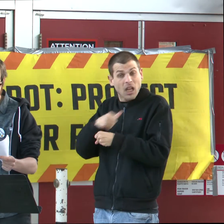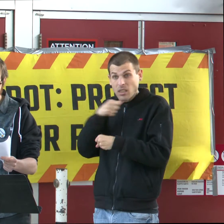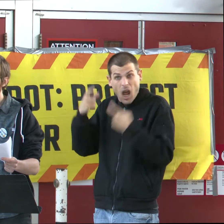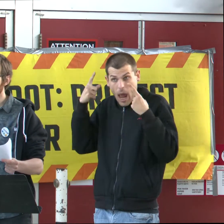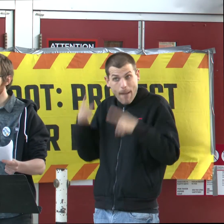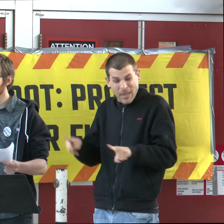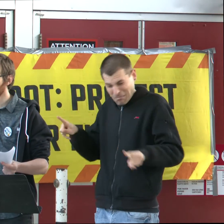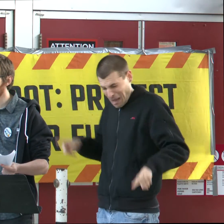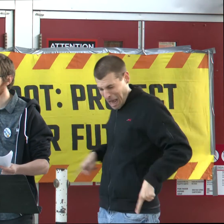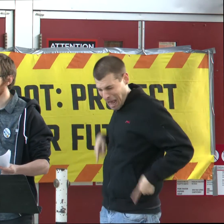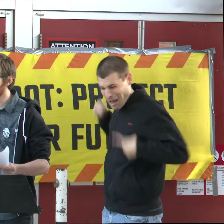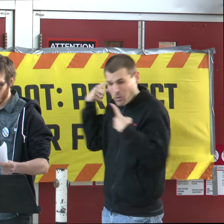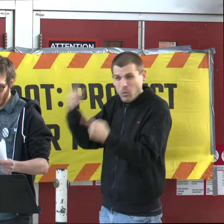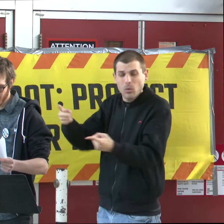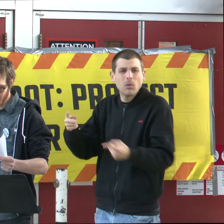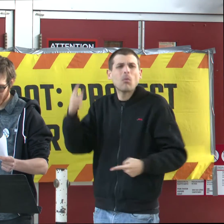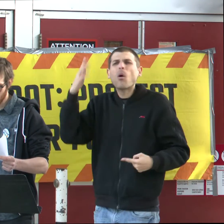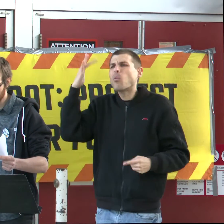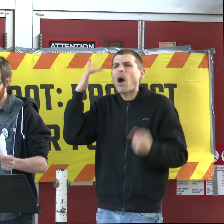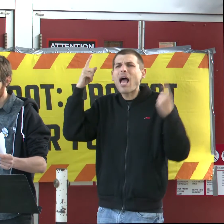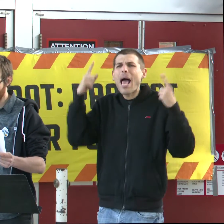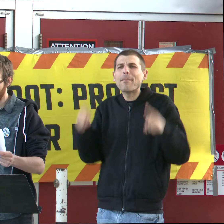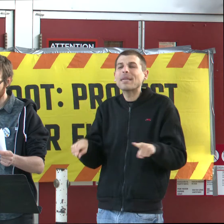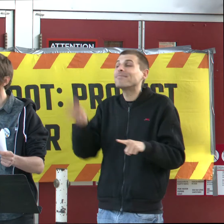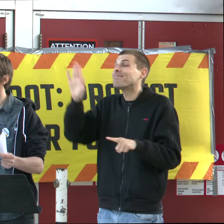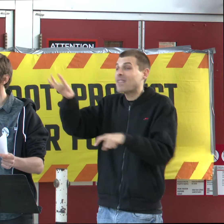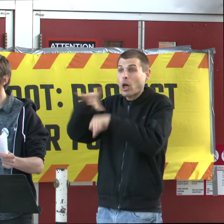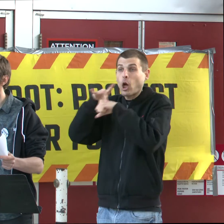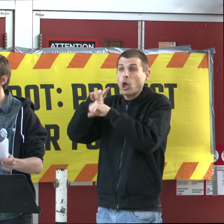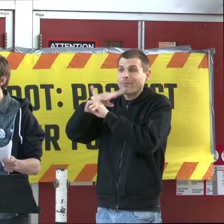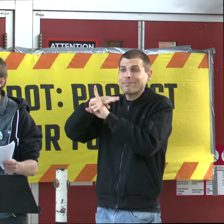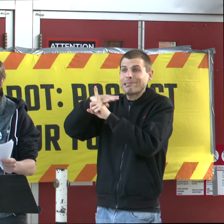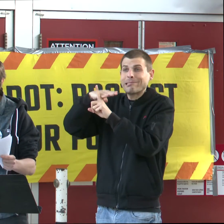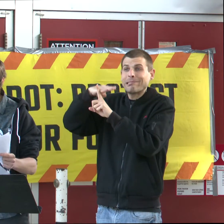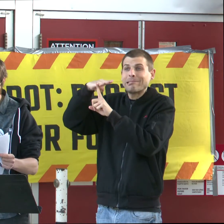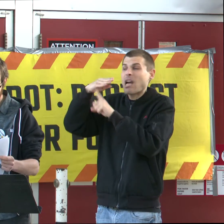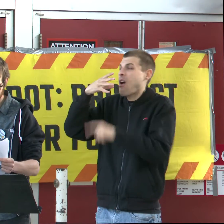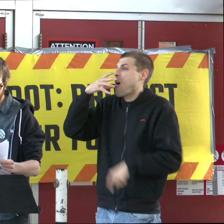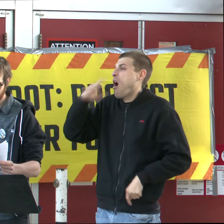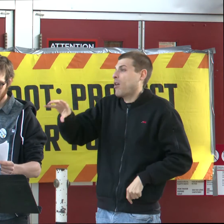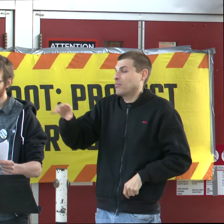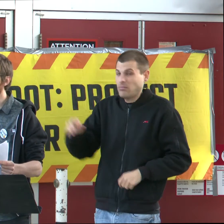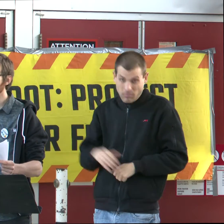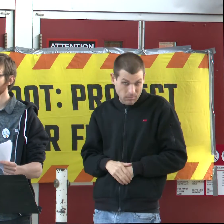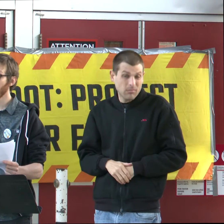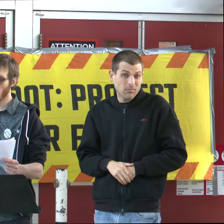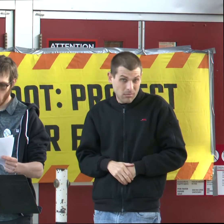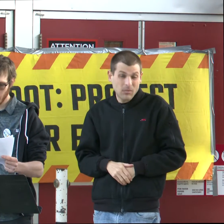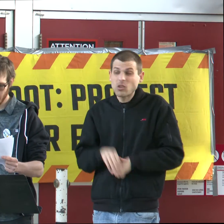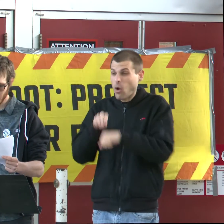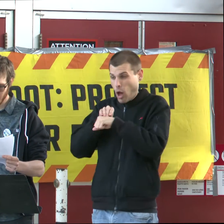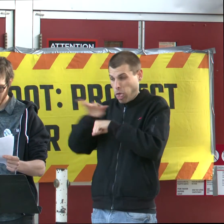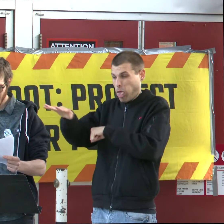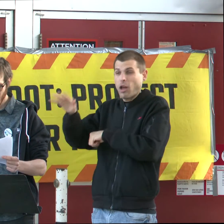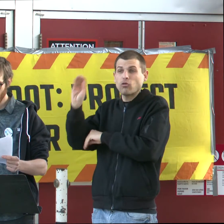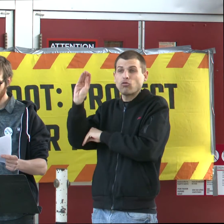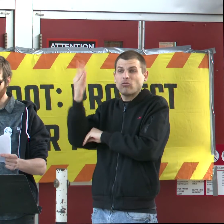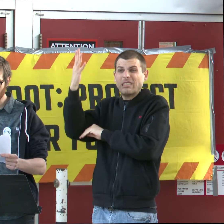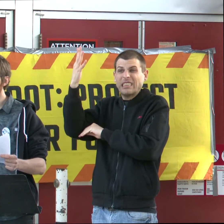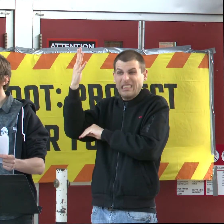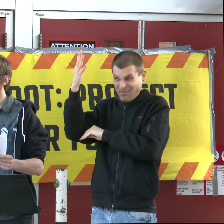1,209 years. This is, of course, due to the rising temperatures on this planet that has a changing climate that is caused by carbon